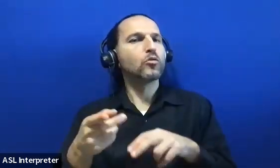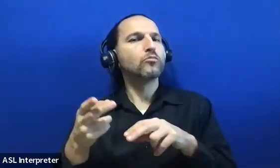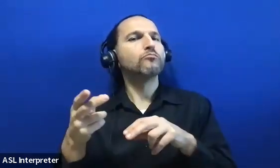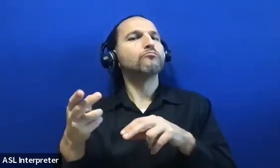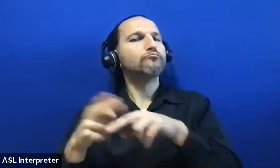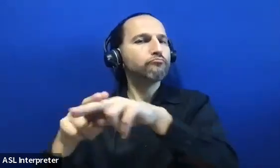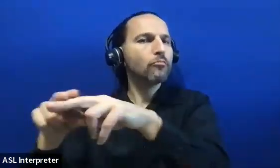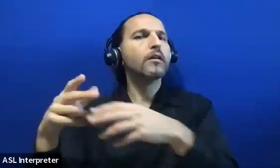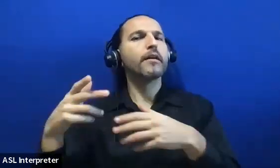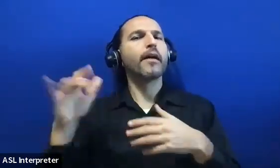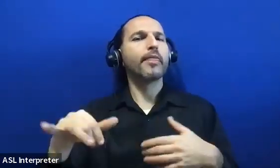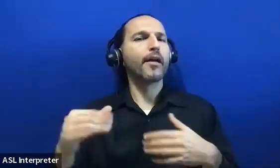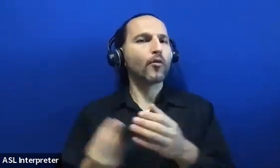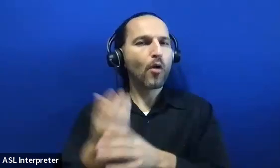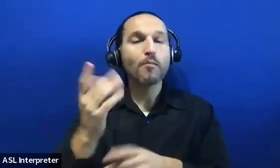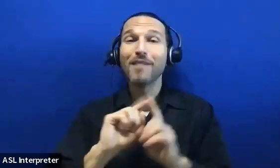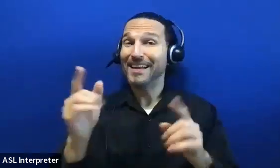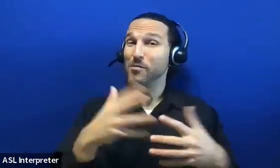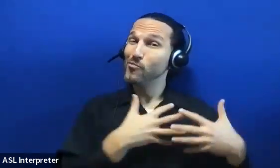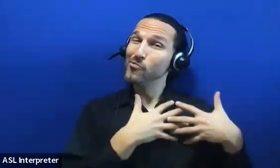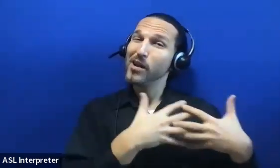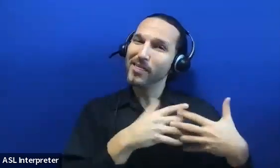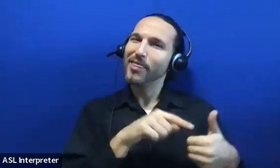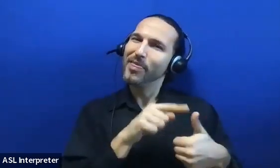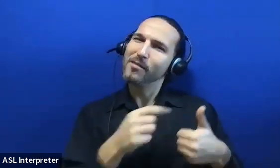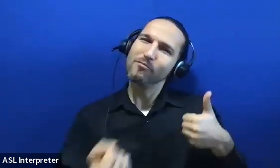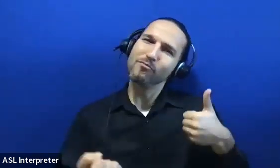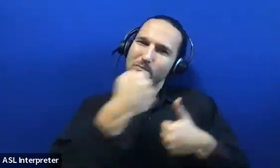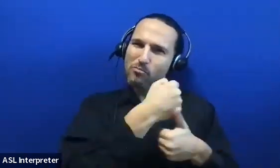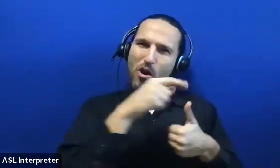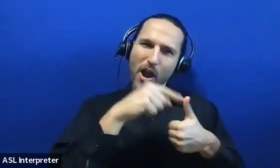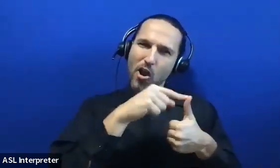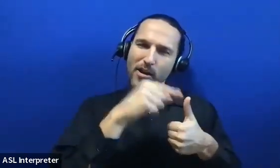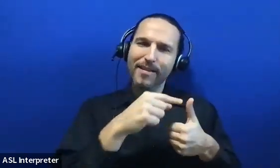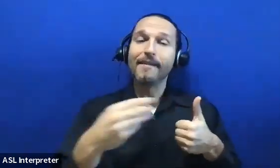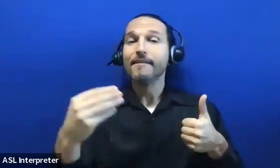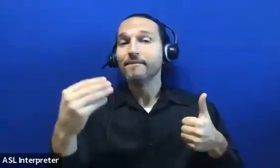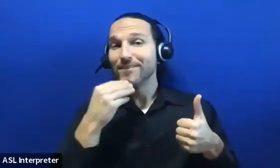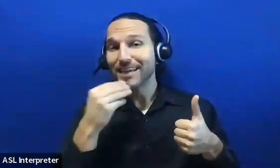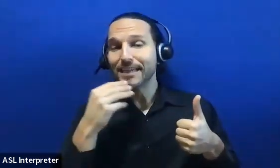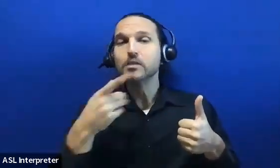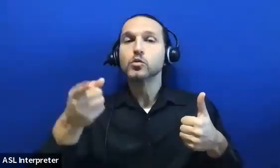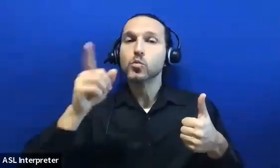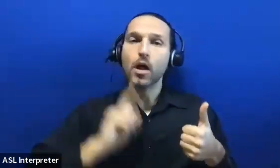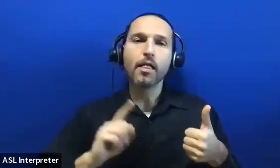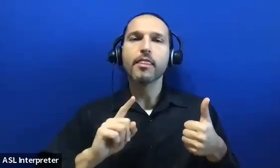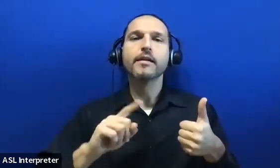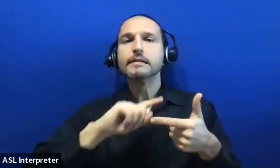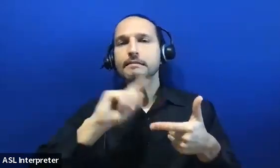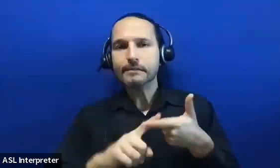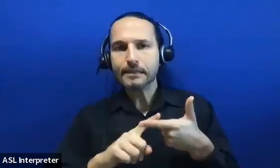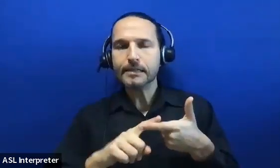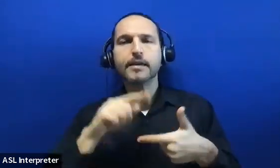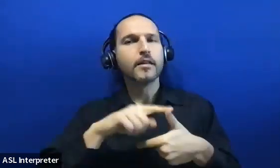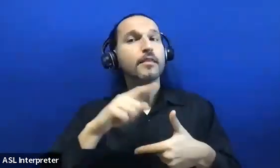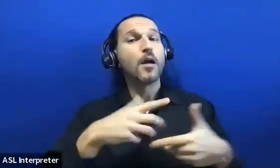breathing, you're not alive at all. Feeding and swallowing can wait. So breathing is the body's #1 priority. You